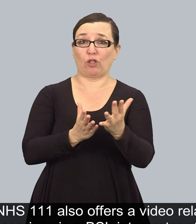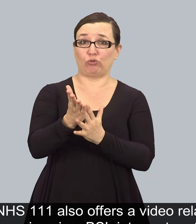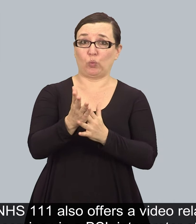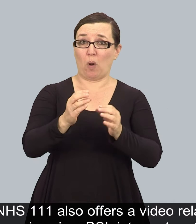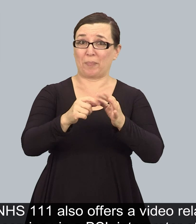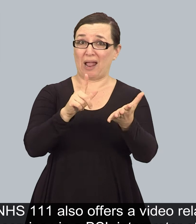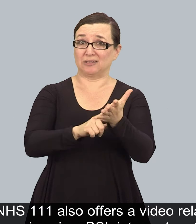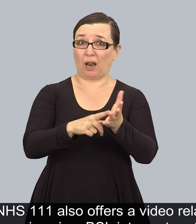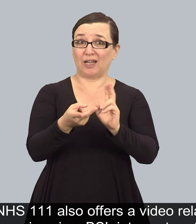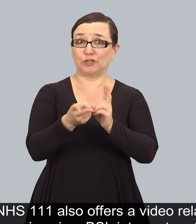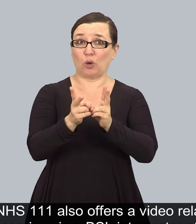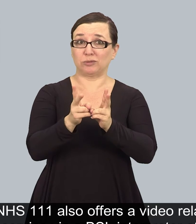at